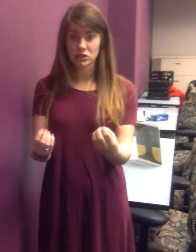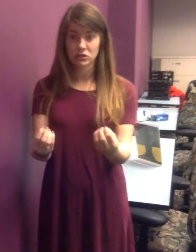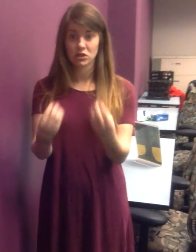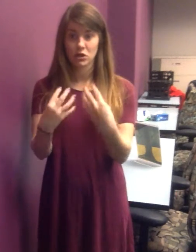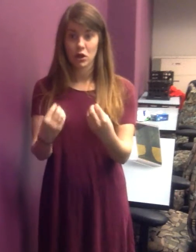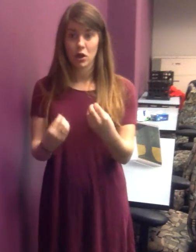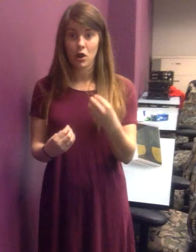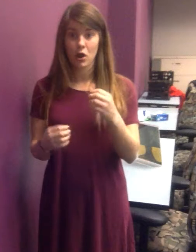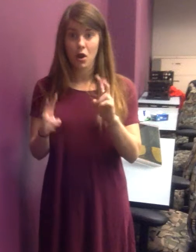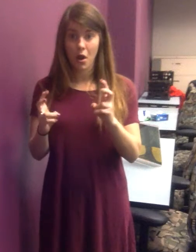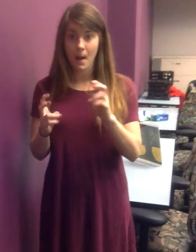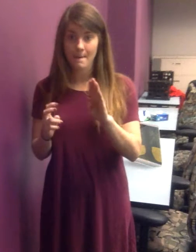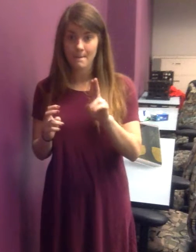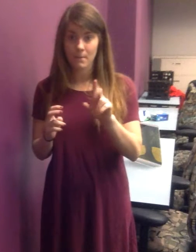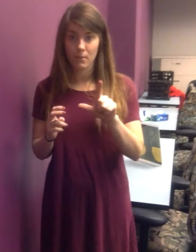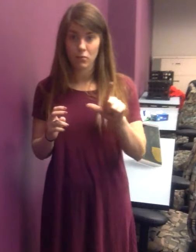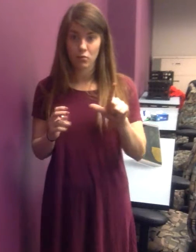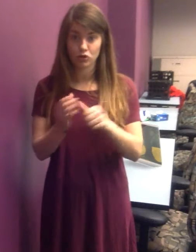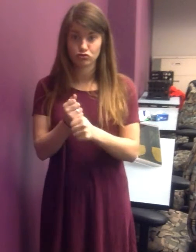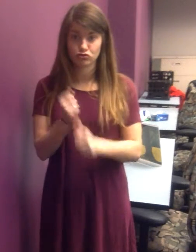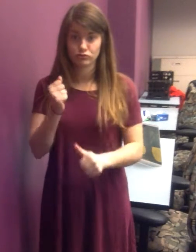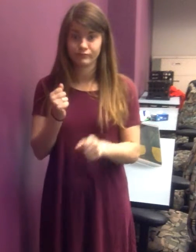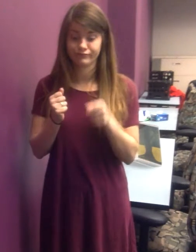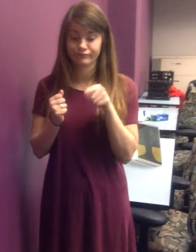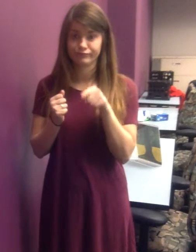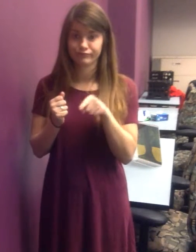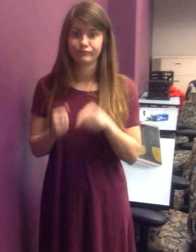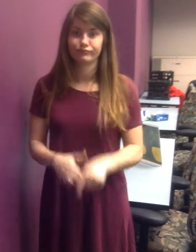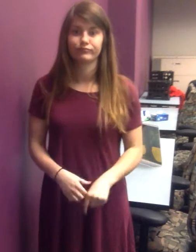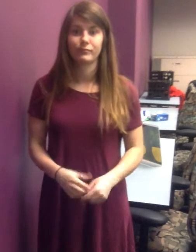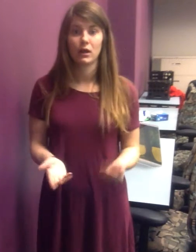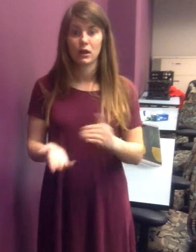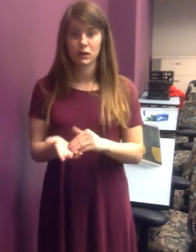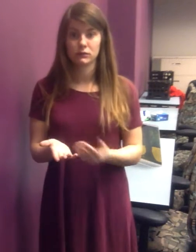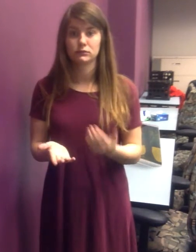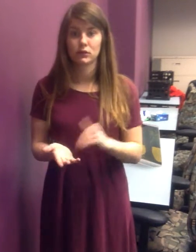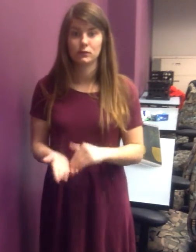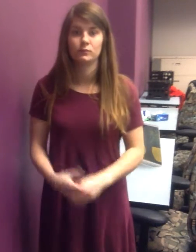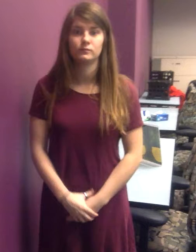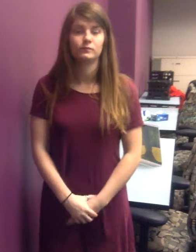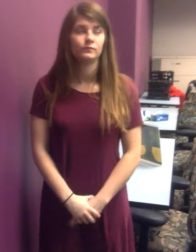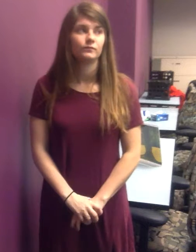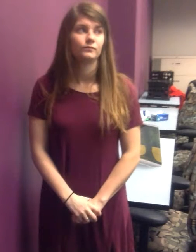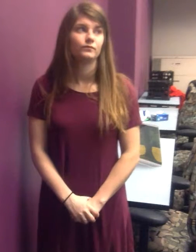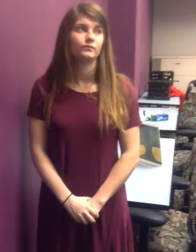Events like these fertilized the growing public doubt about climate change that was beginning to register with senators. With